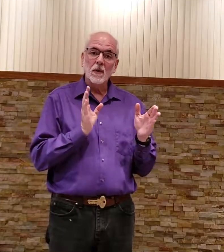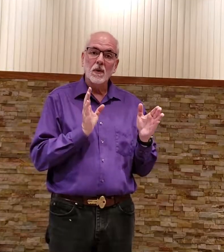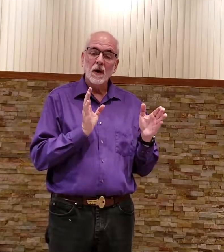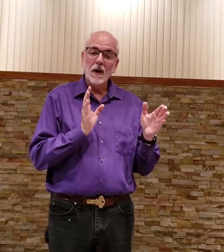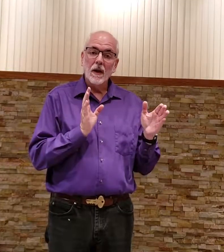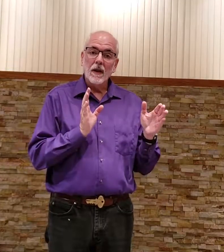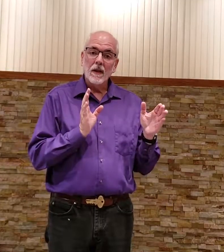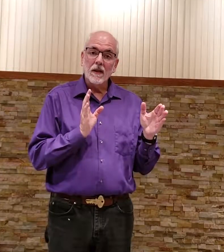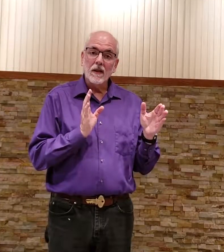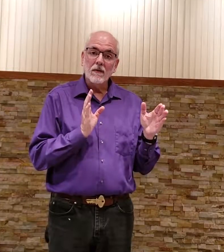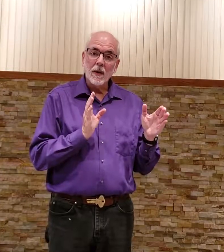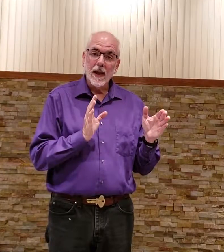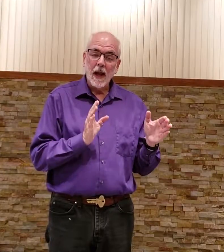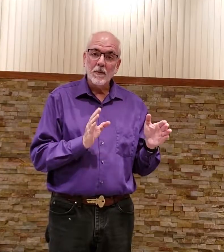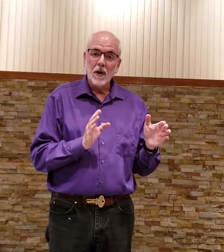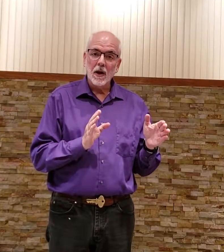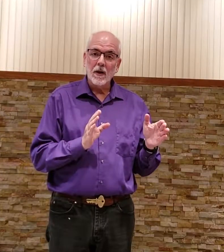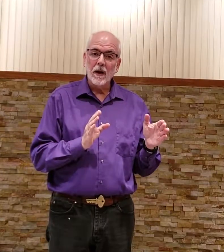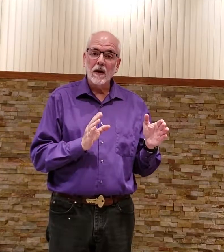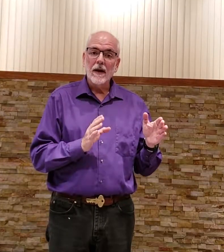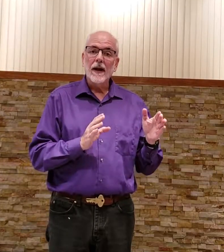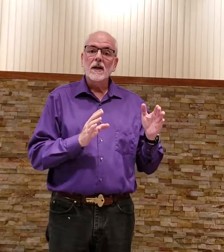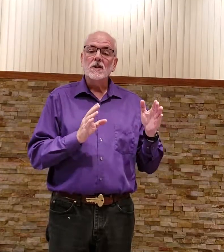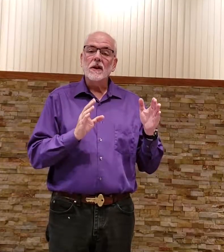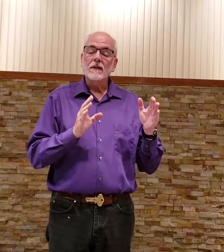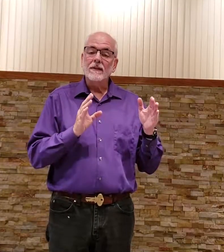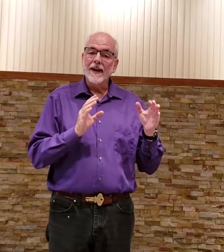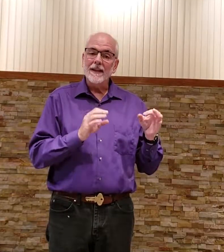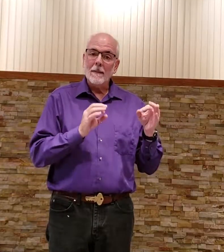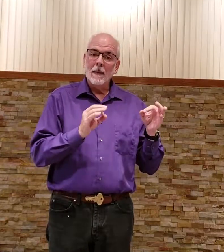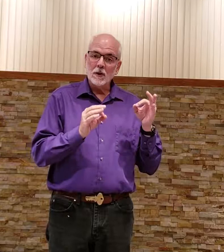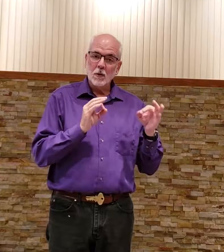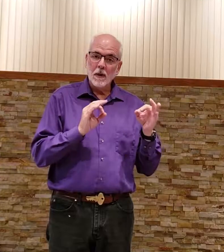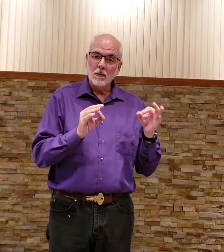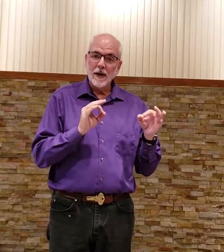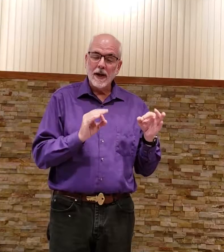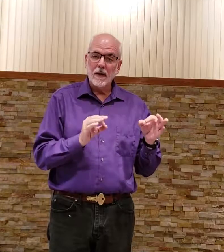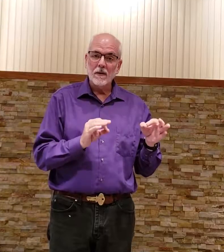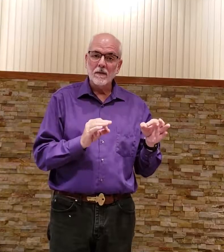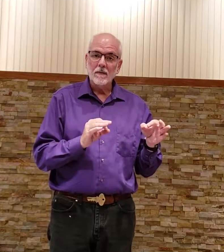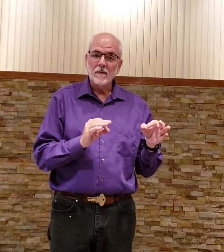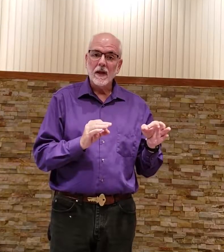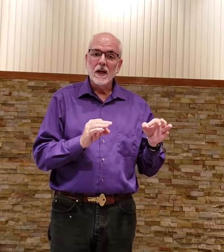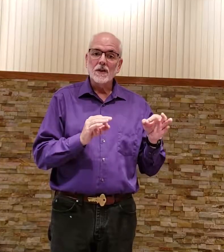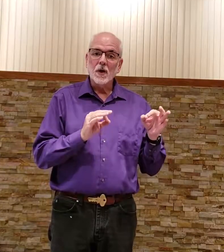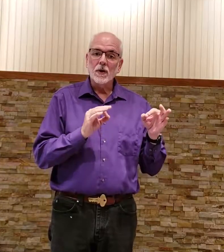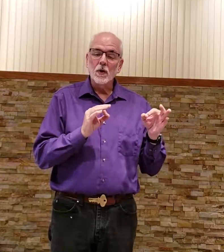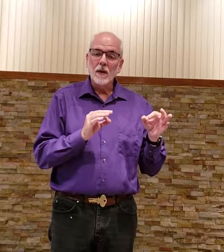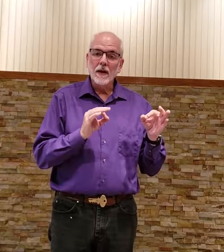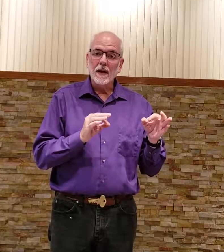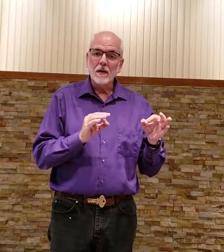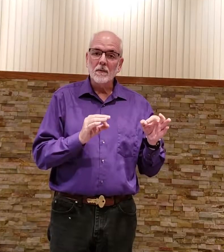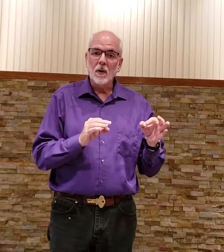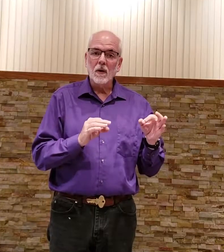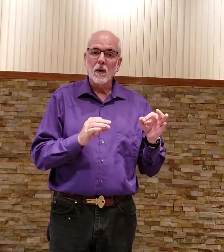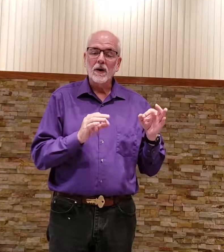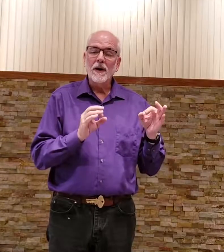through the vocabulary, so get that muscle memory down so that you can get to the point where you're not